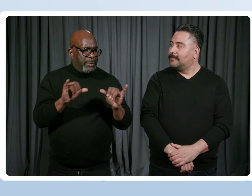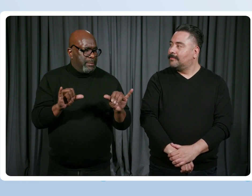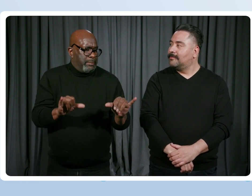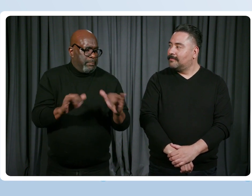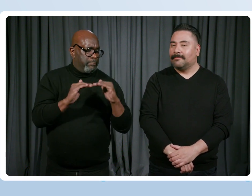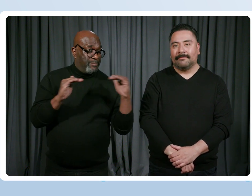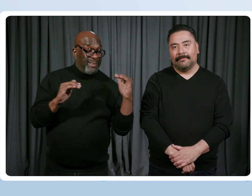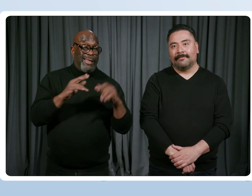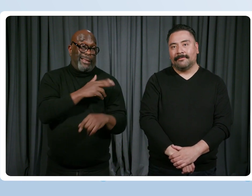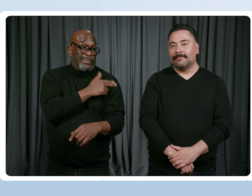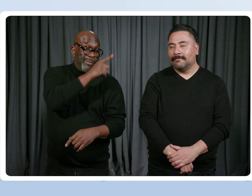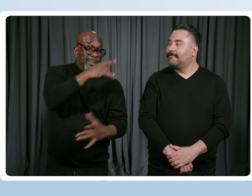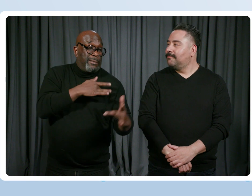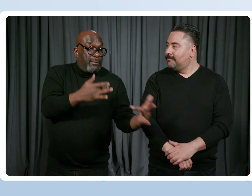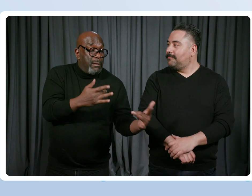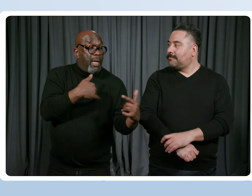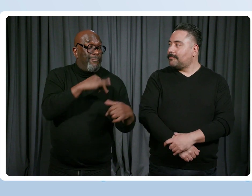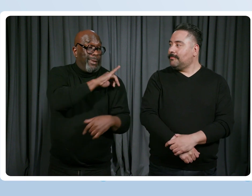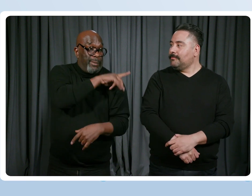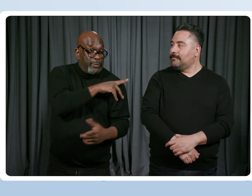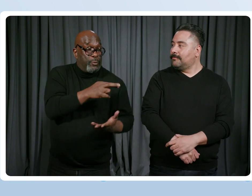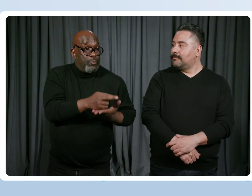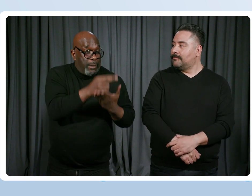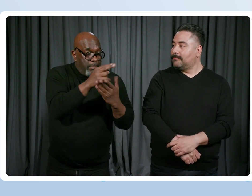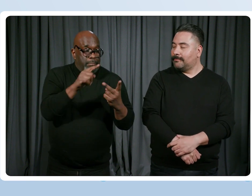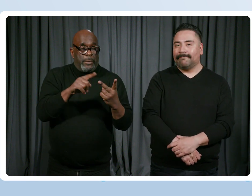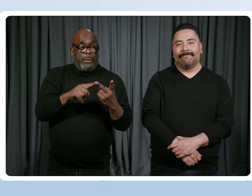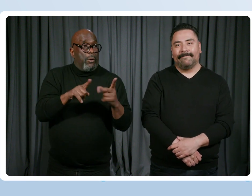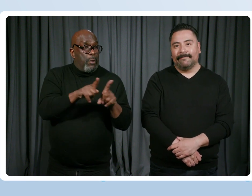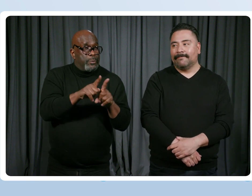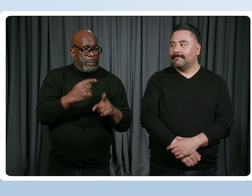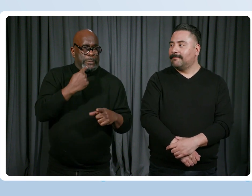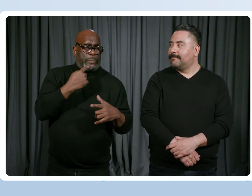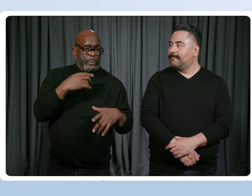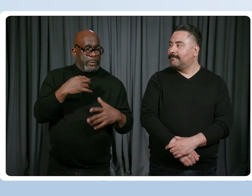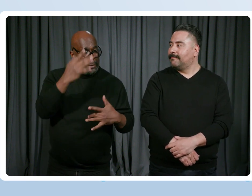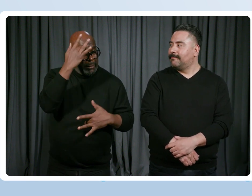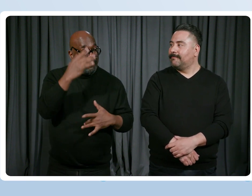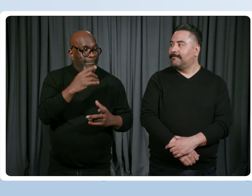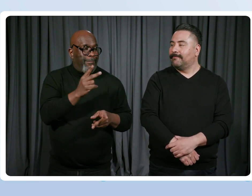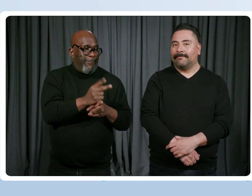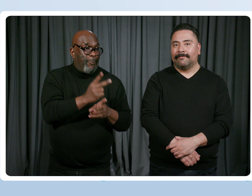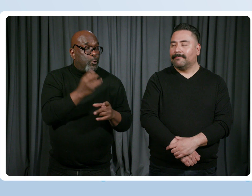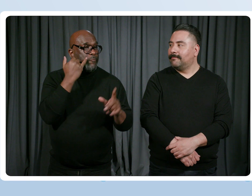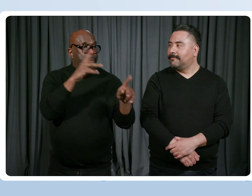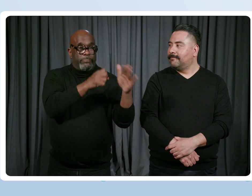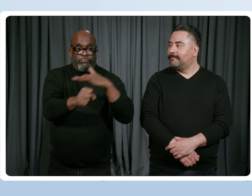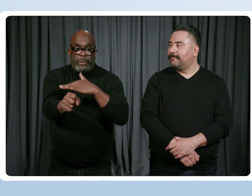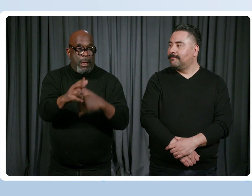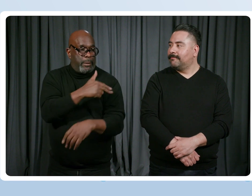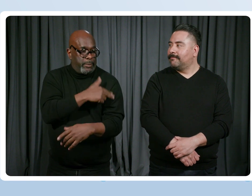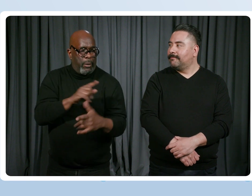a hospital setting, there's oftentimes inpatient rehabilitation. There's also acute care. So that is like if you get admitted to the hospital,